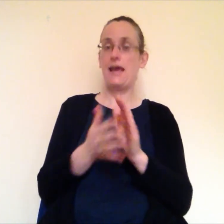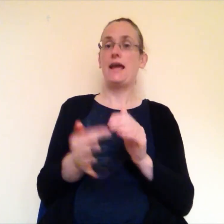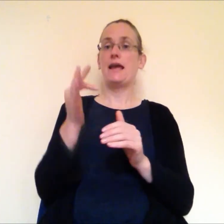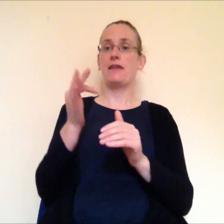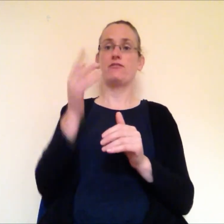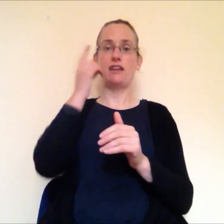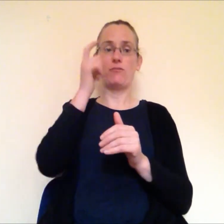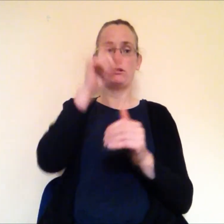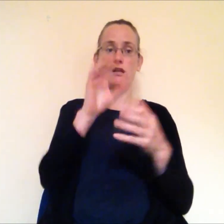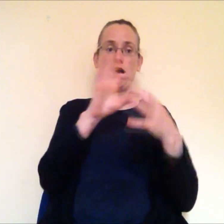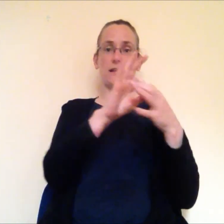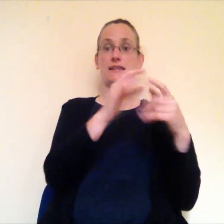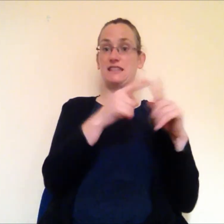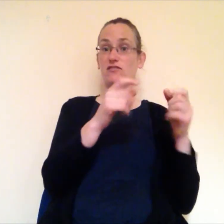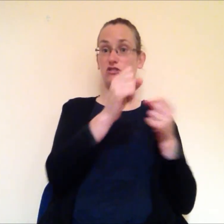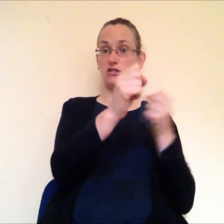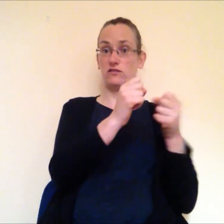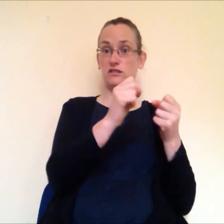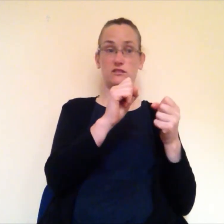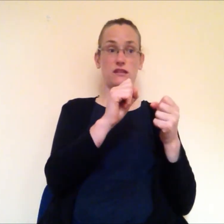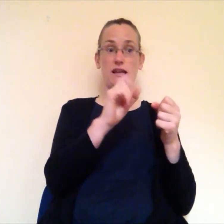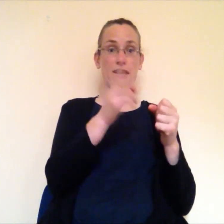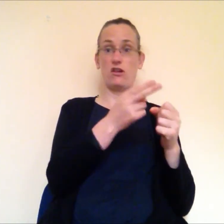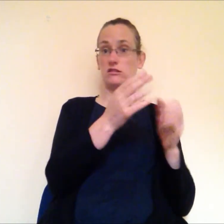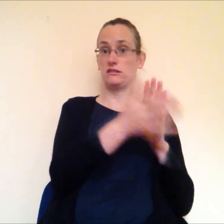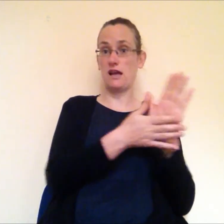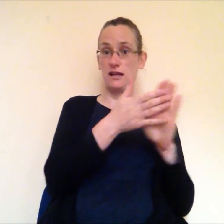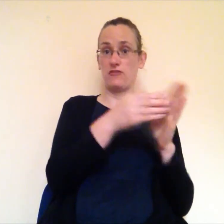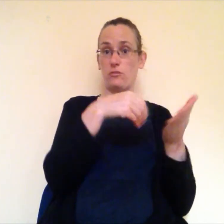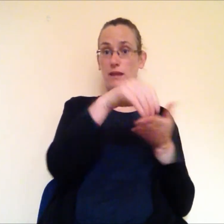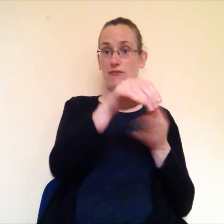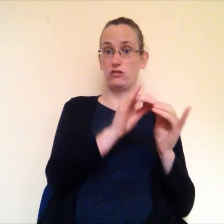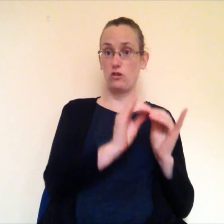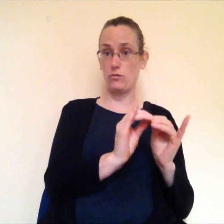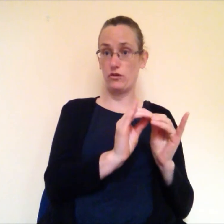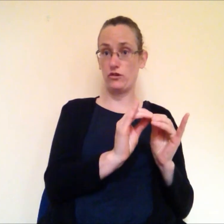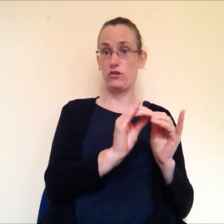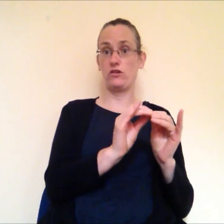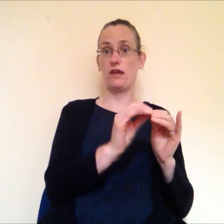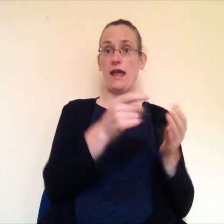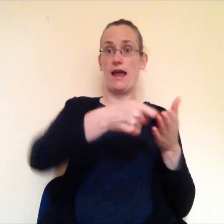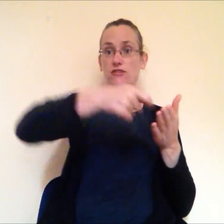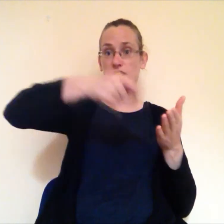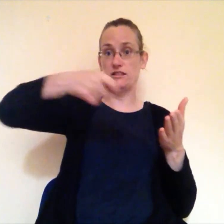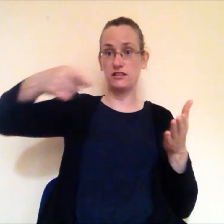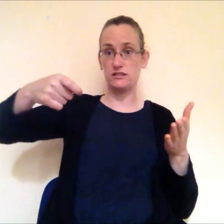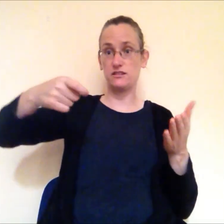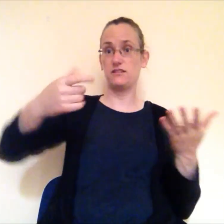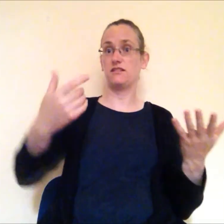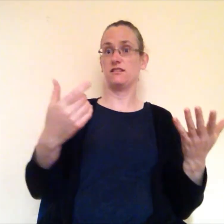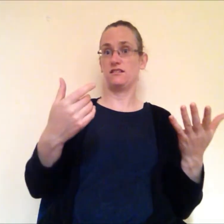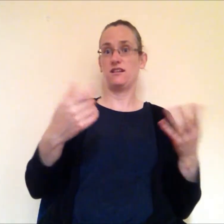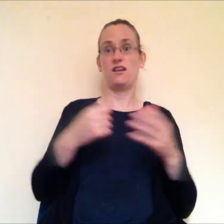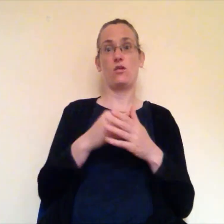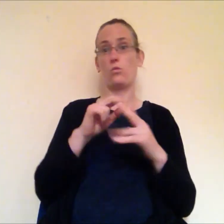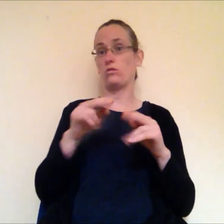service that doesn't have fluent speakers? Then you've got interpreter costs. Then you've got all these extras. It does show that there's not really a